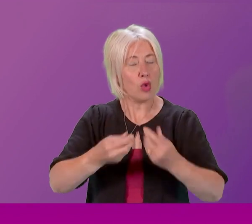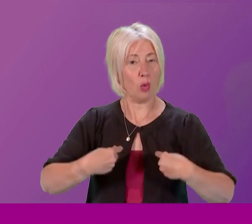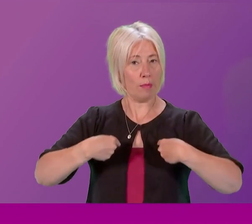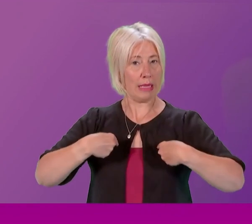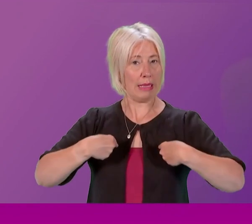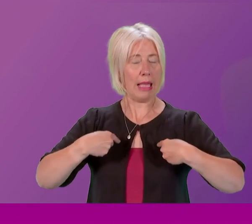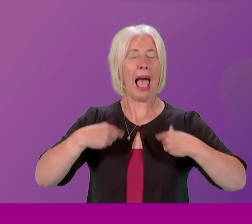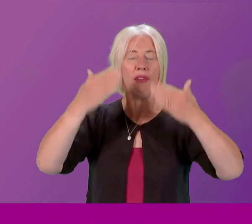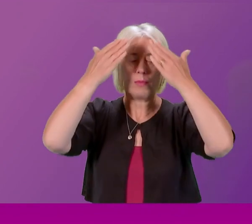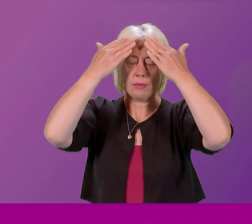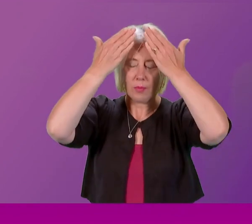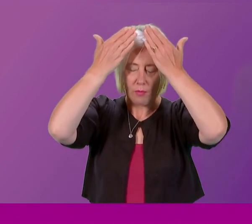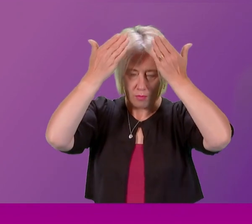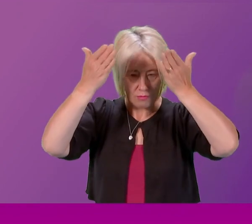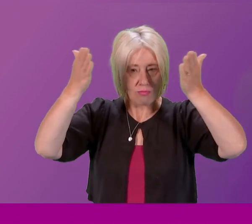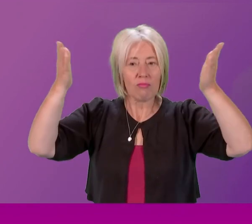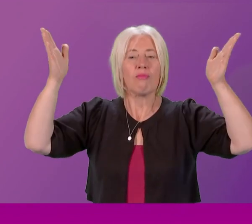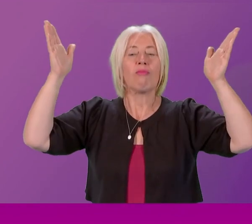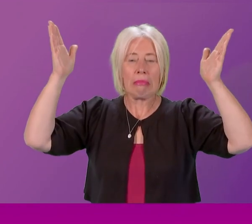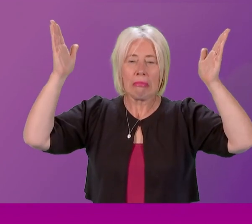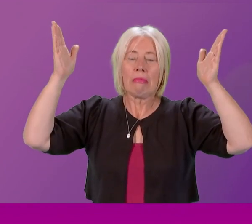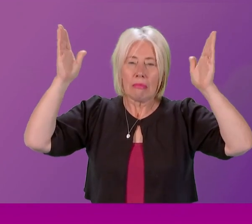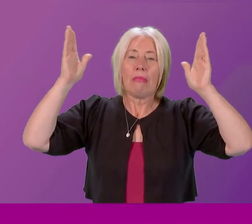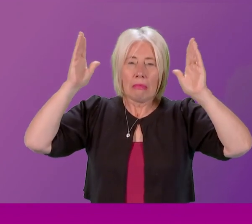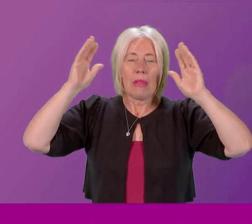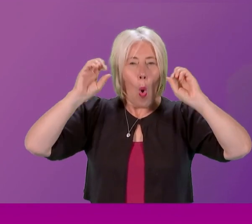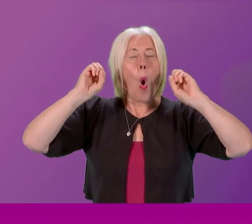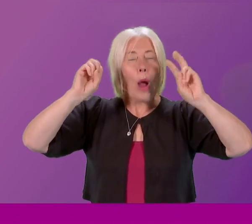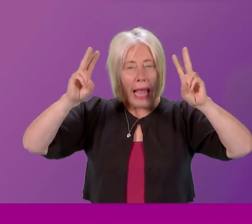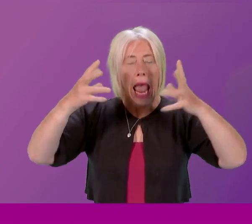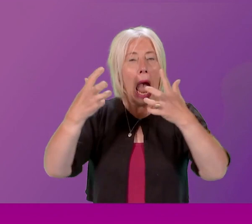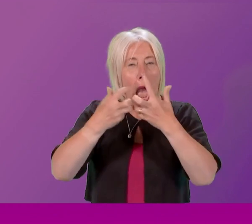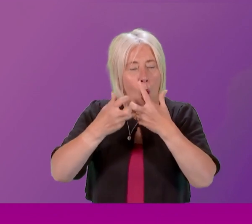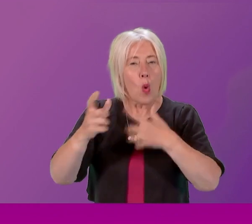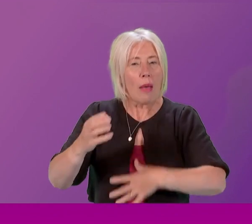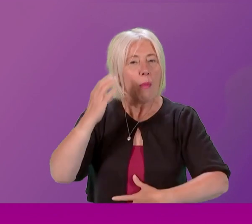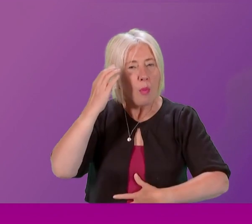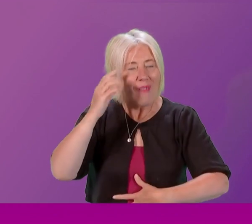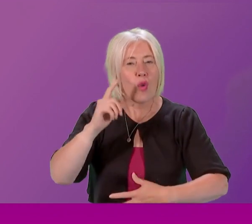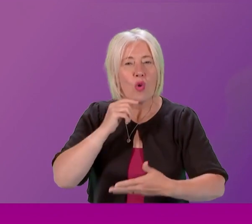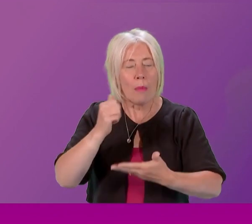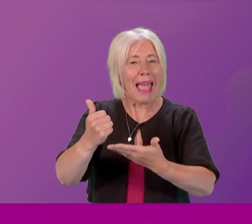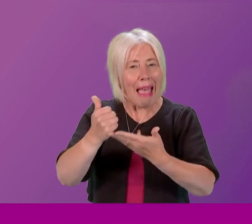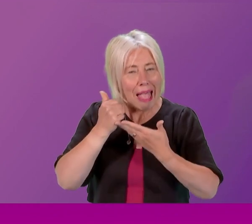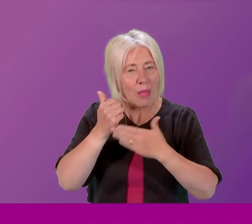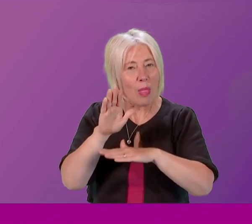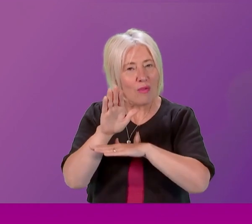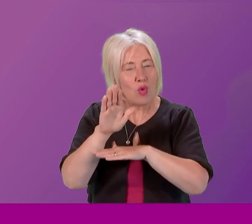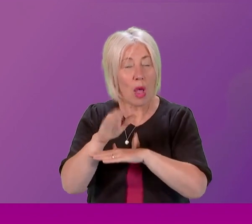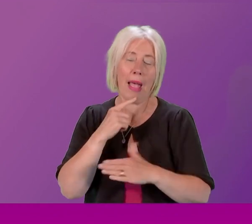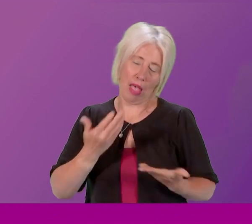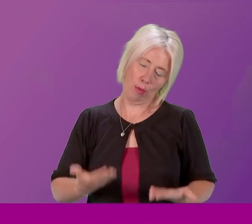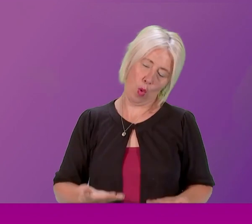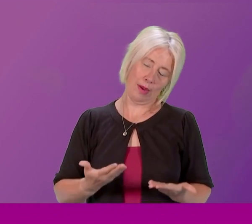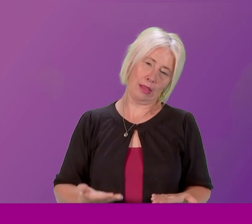have to be open enough to think, you know, how that could be. But at the moment, if